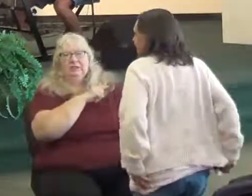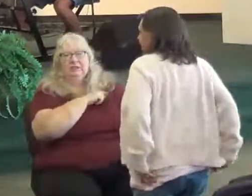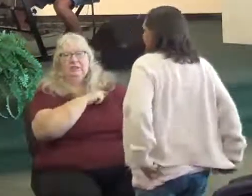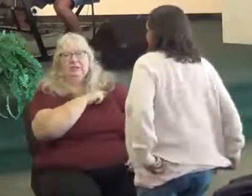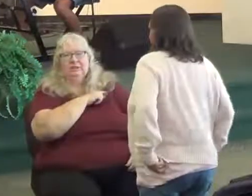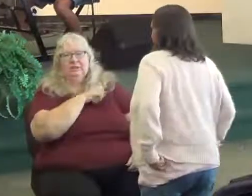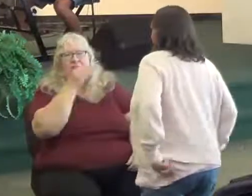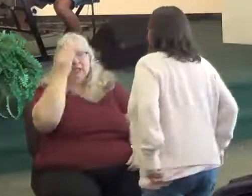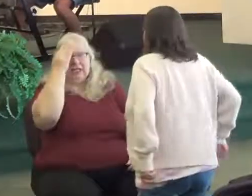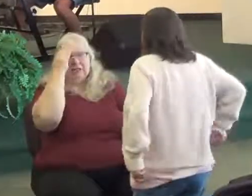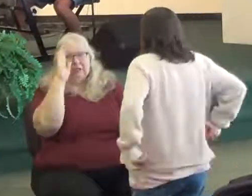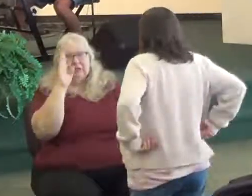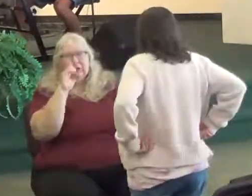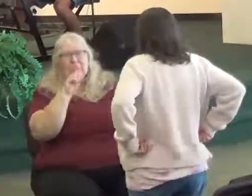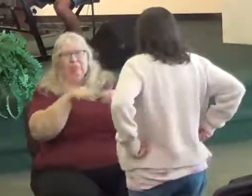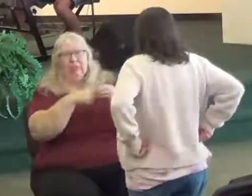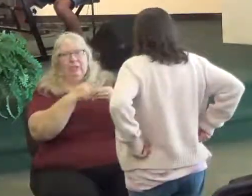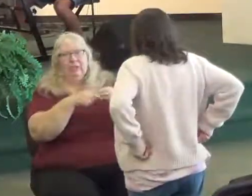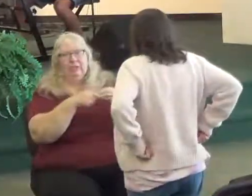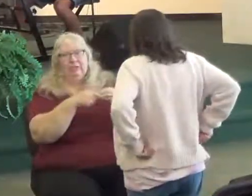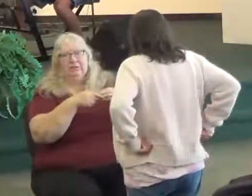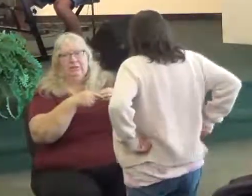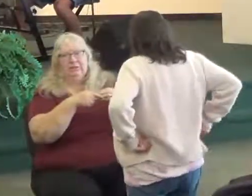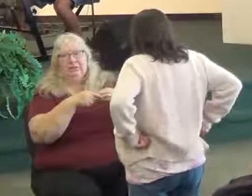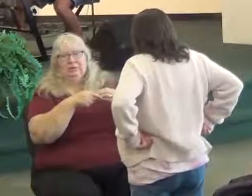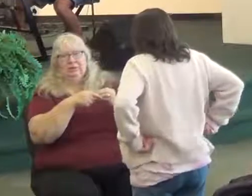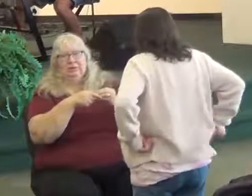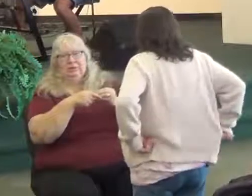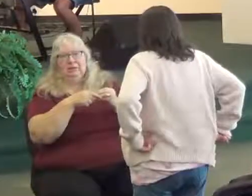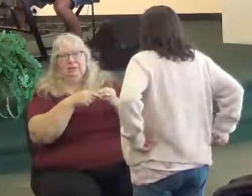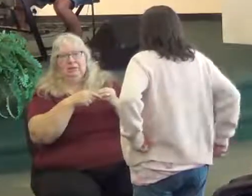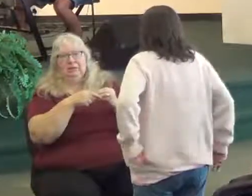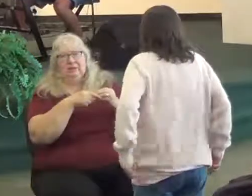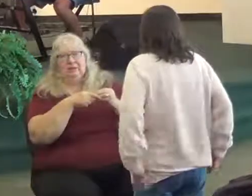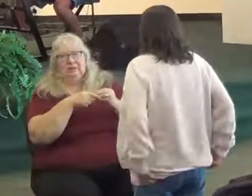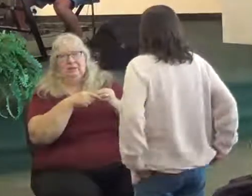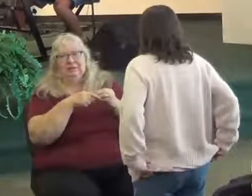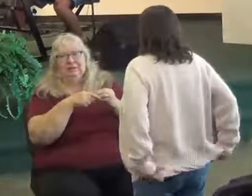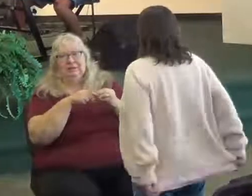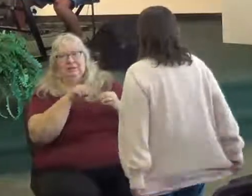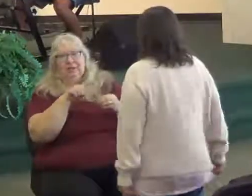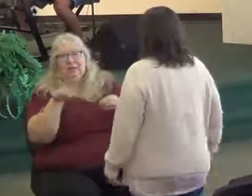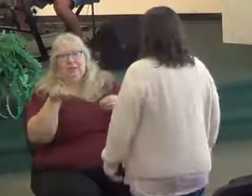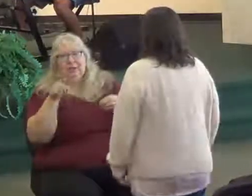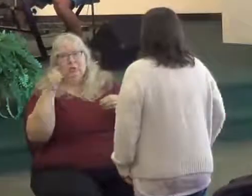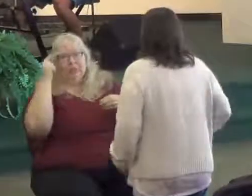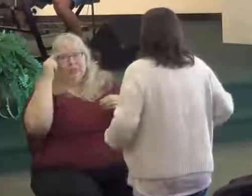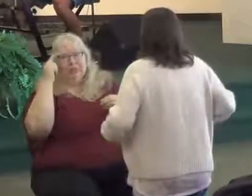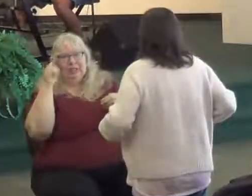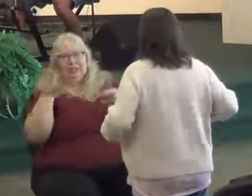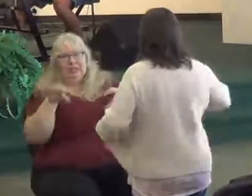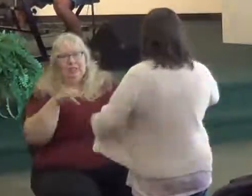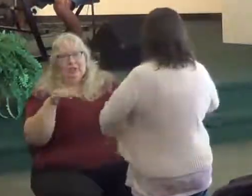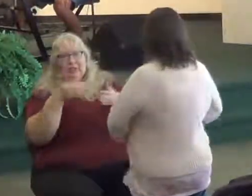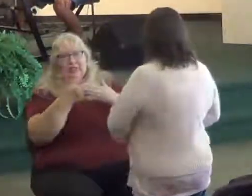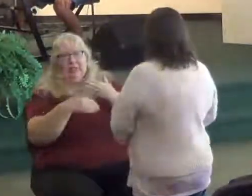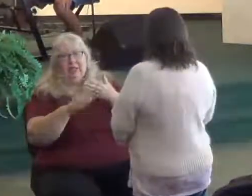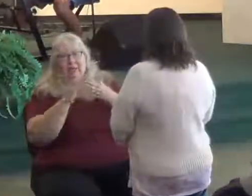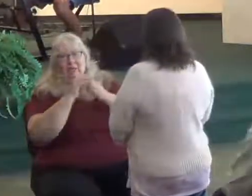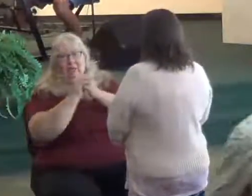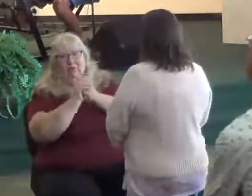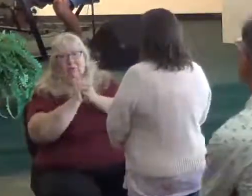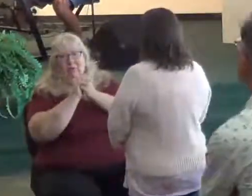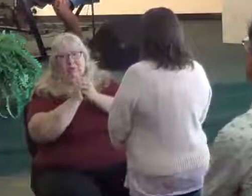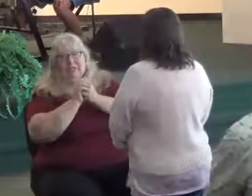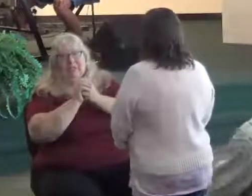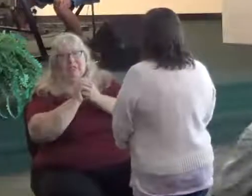I don't know about you guys, but I feel like he could have did that after worship because I'm like, I'm choked up. Man, that's powerful. How